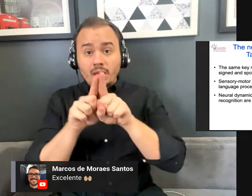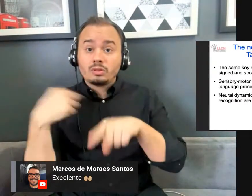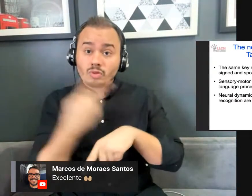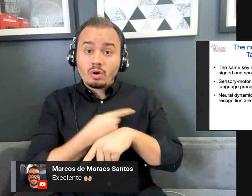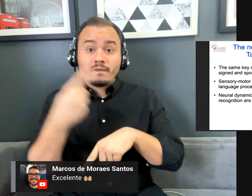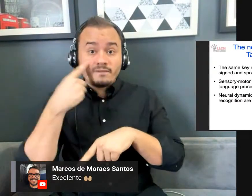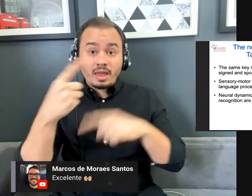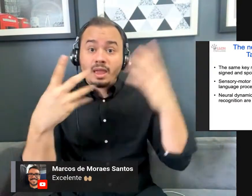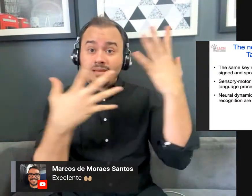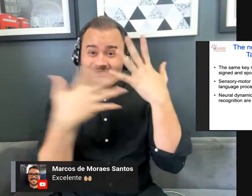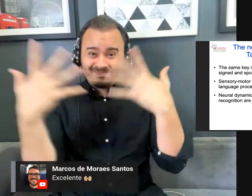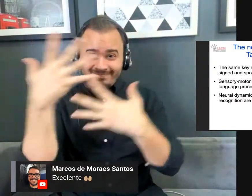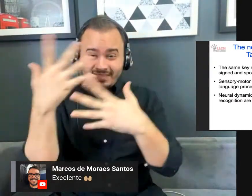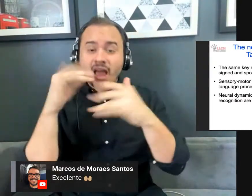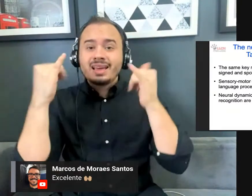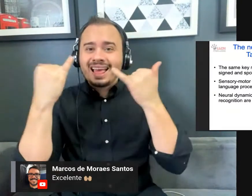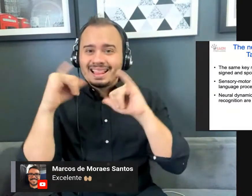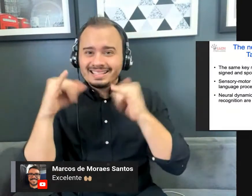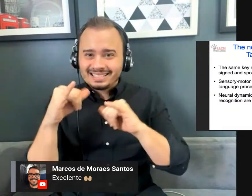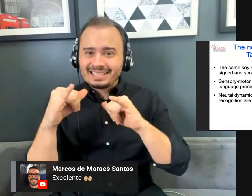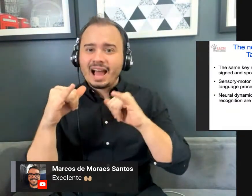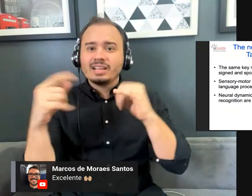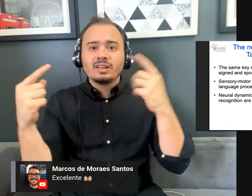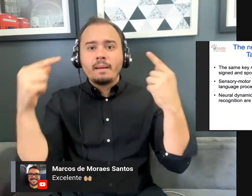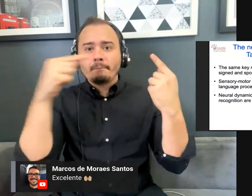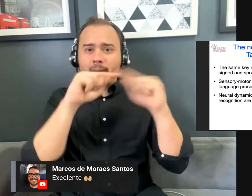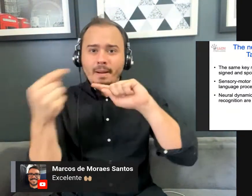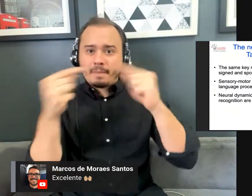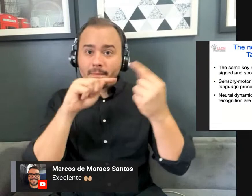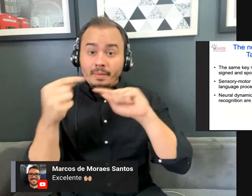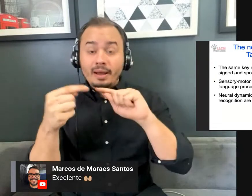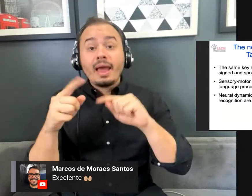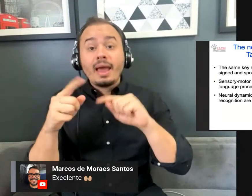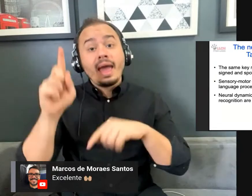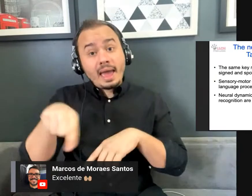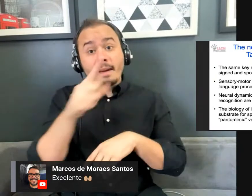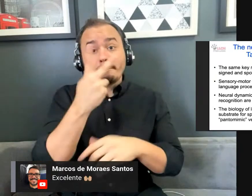of sign and word recognition are similar but not identical.